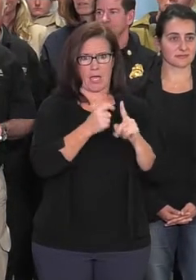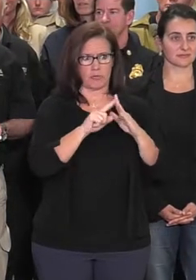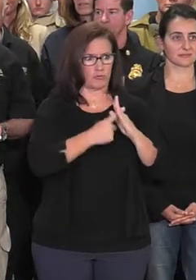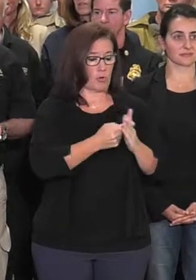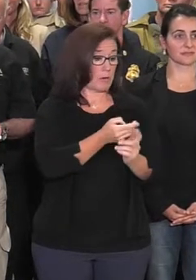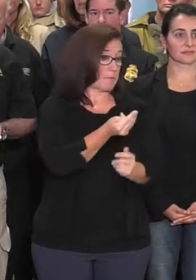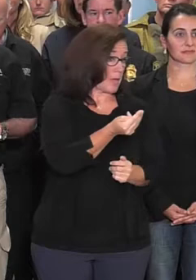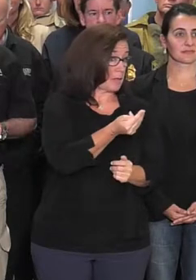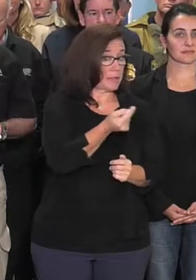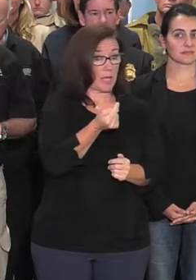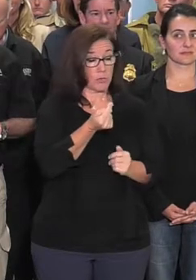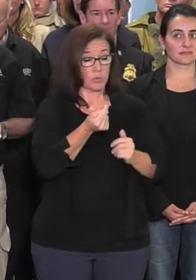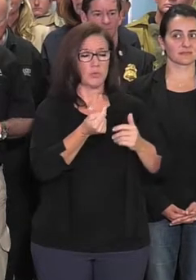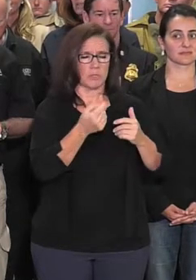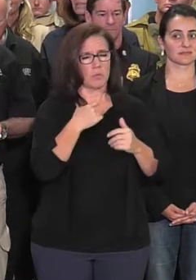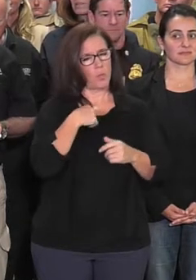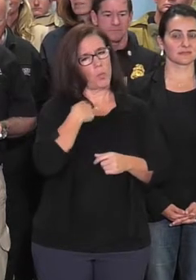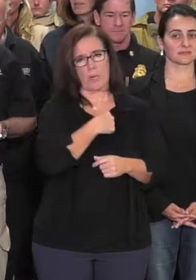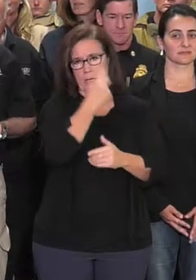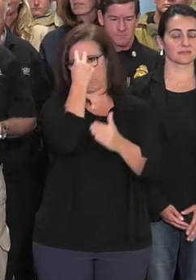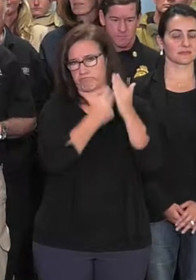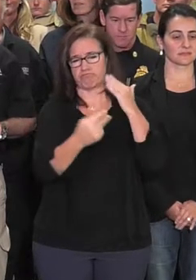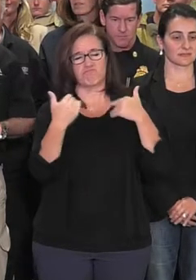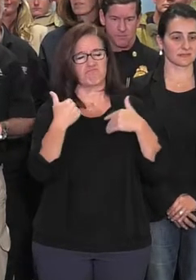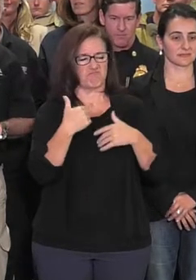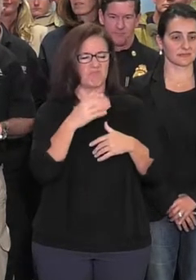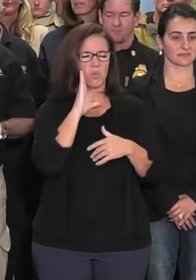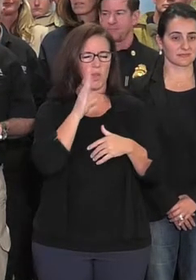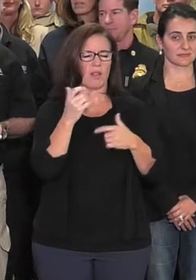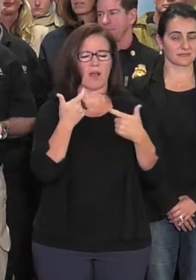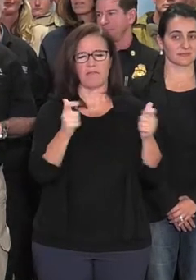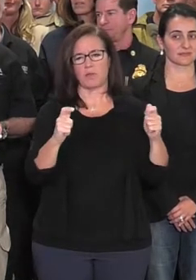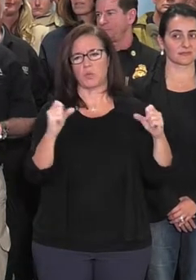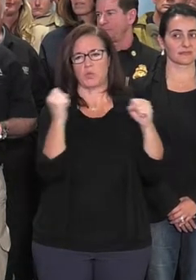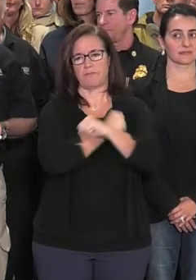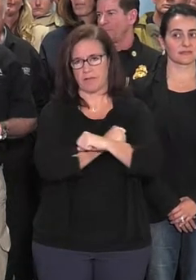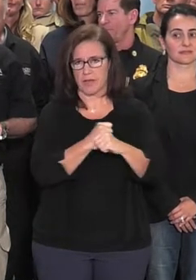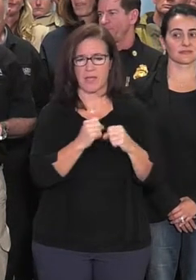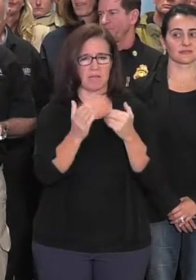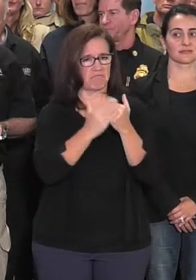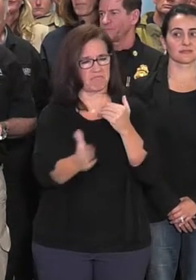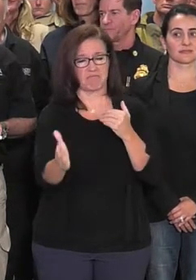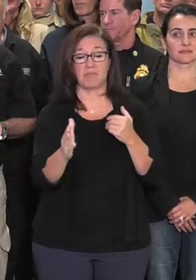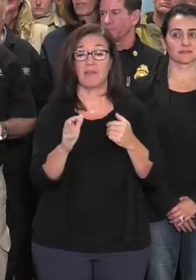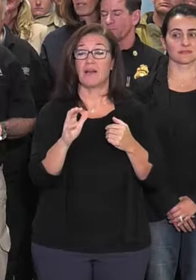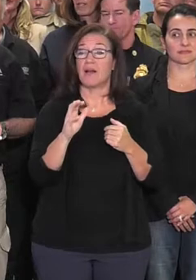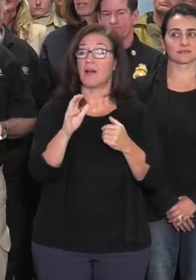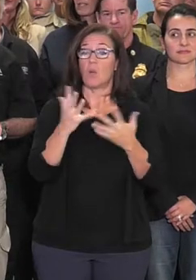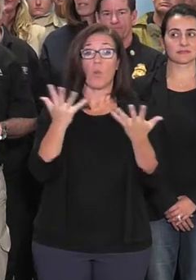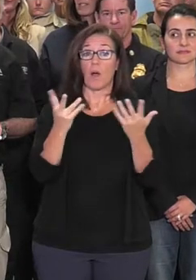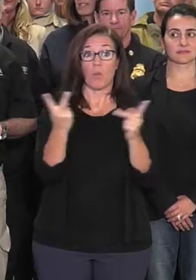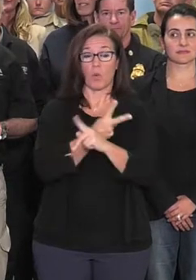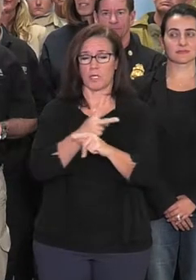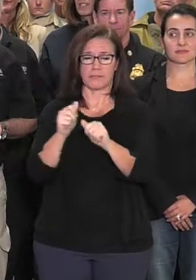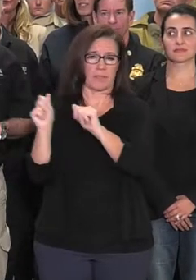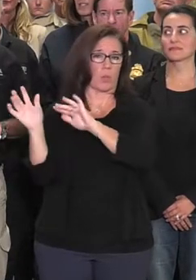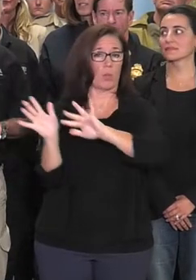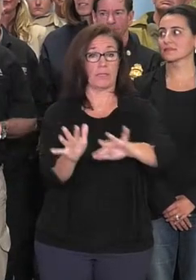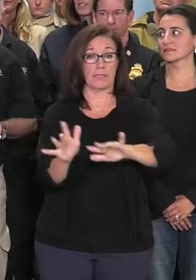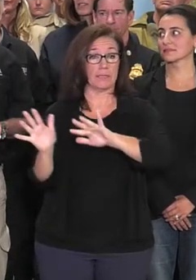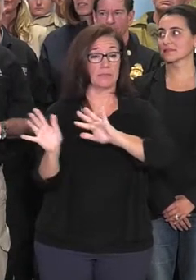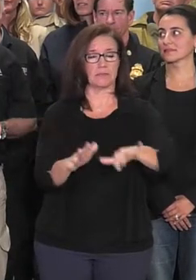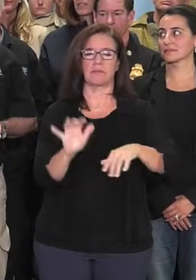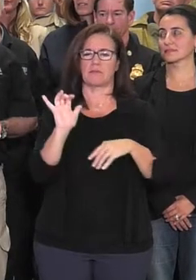be a siege that was going to be significant throughout the southern basin. The winds, as you know, continue to be